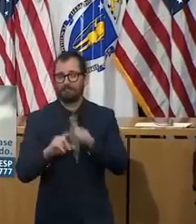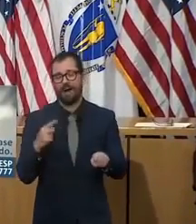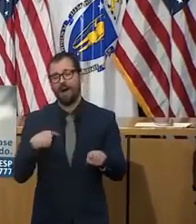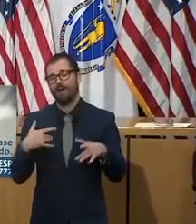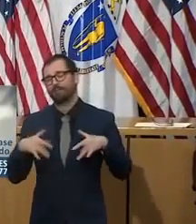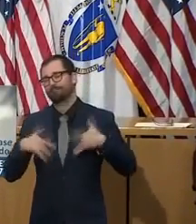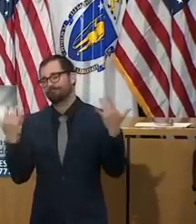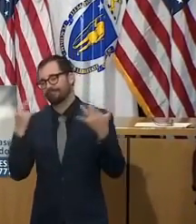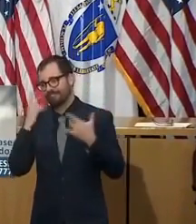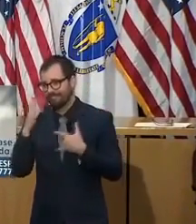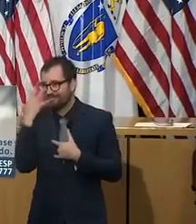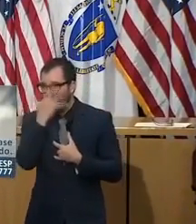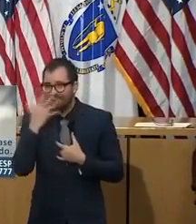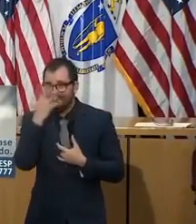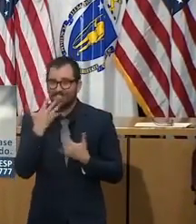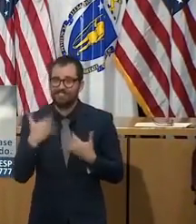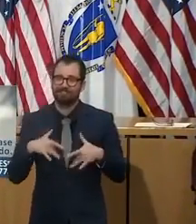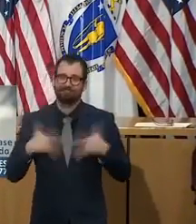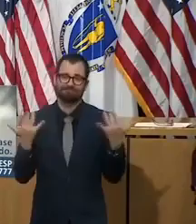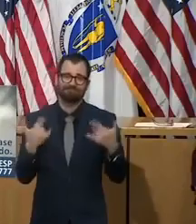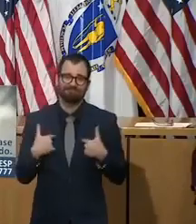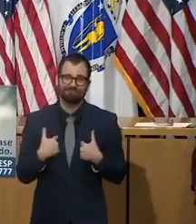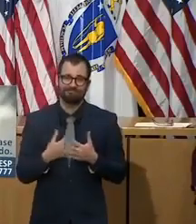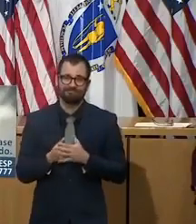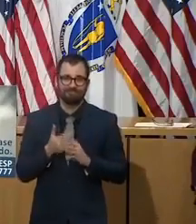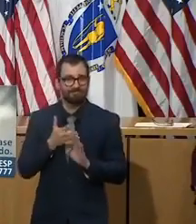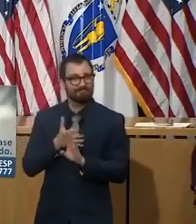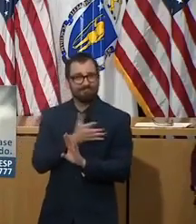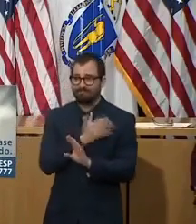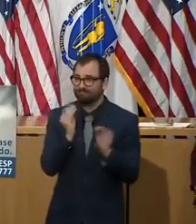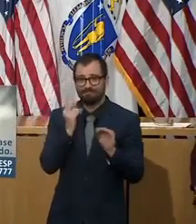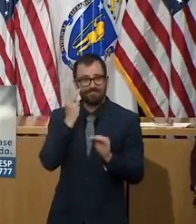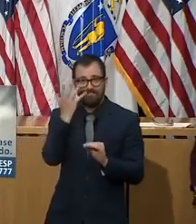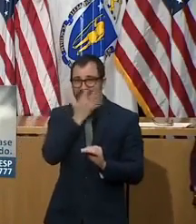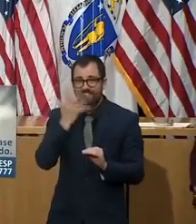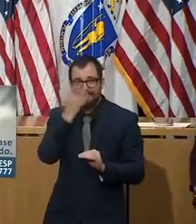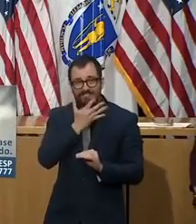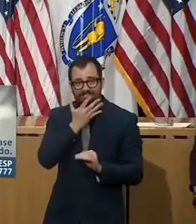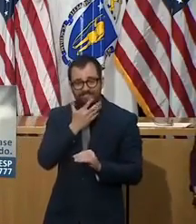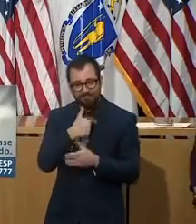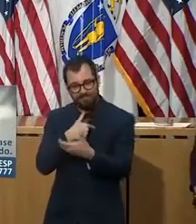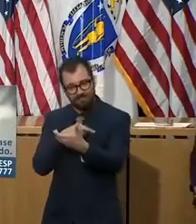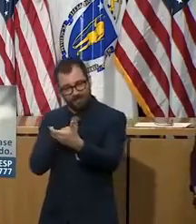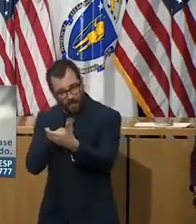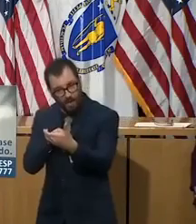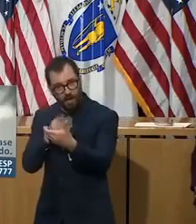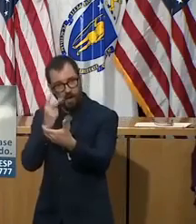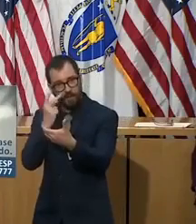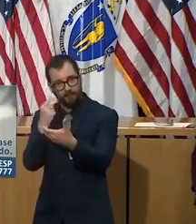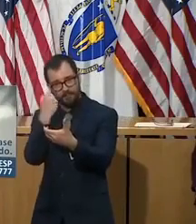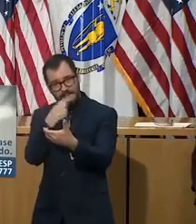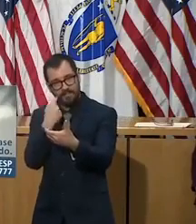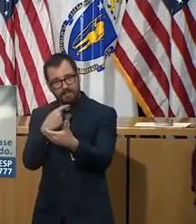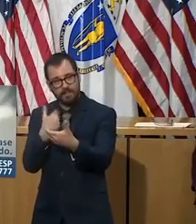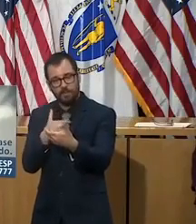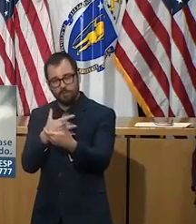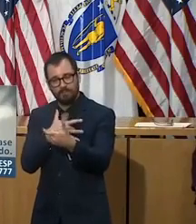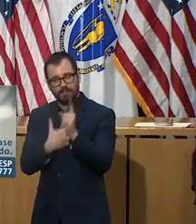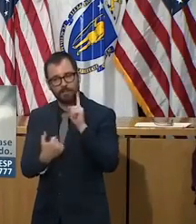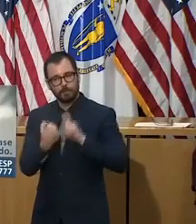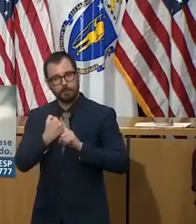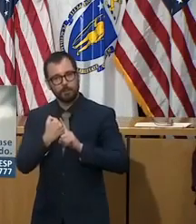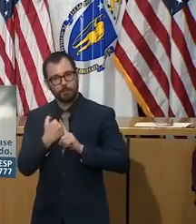it was a reminder to me of how big a deal some of these limits